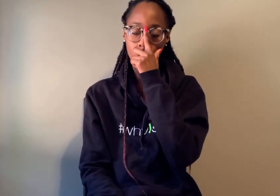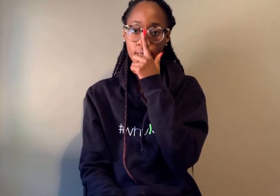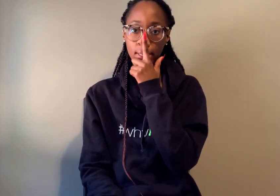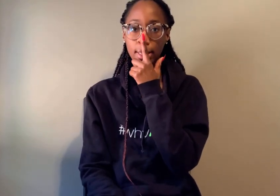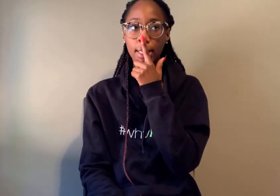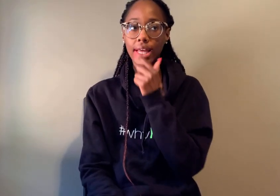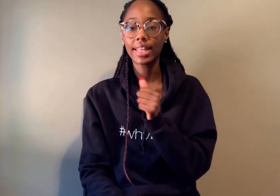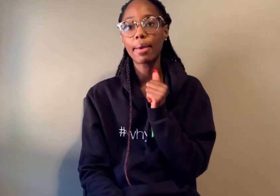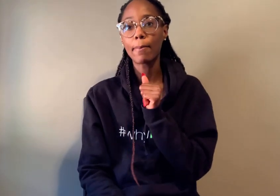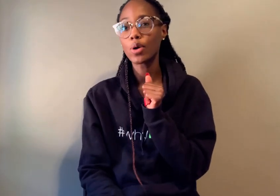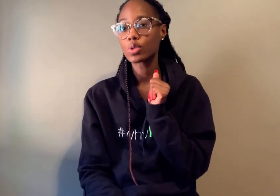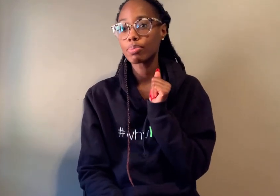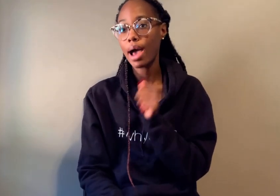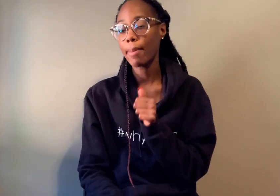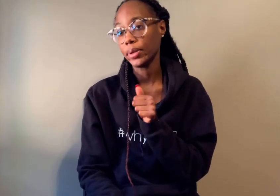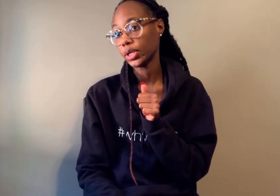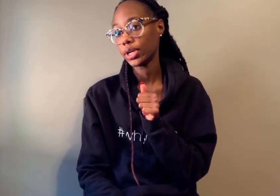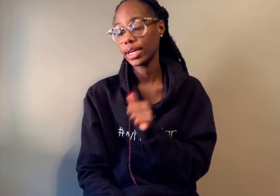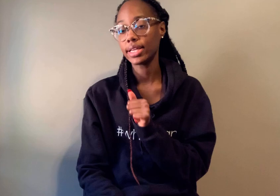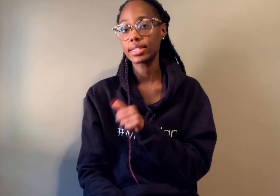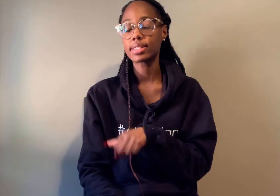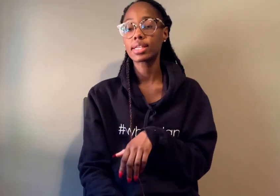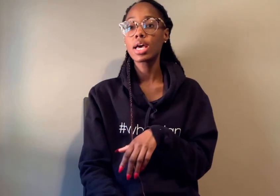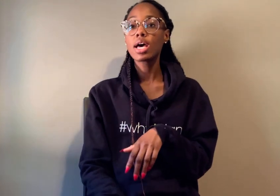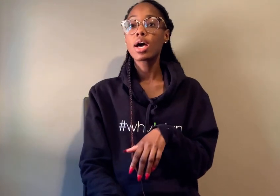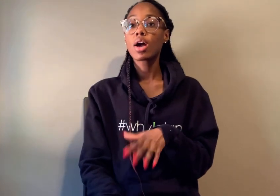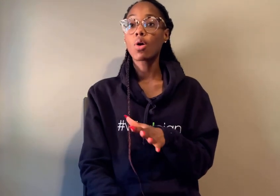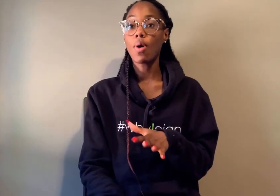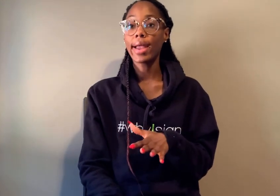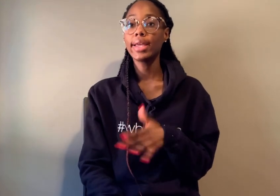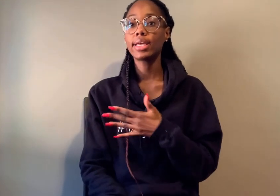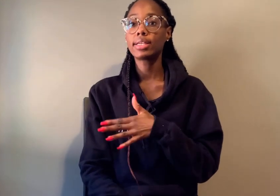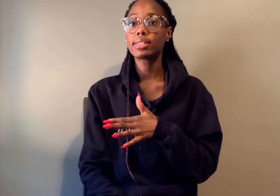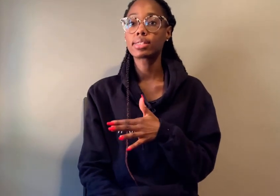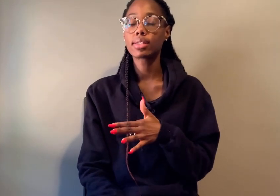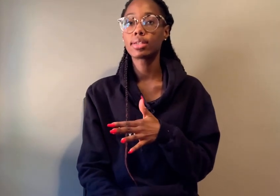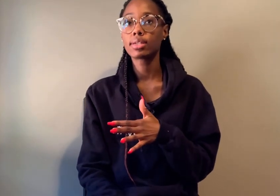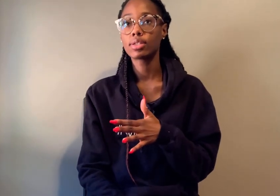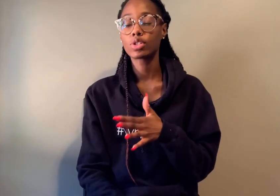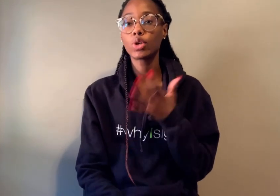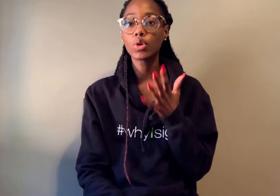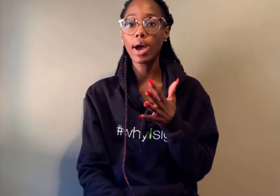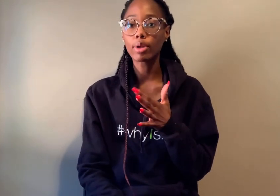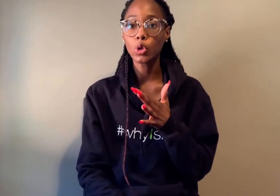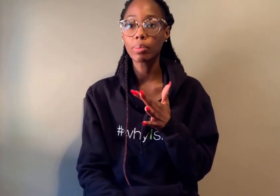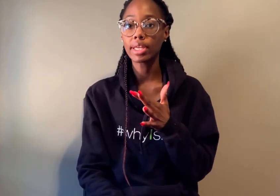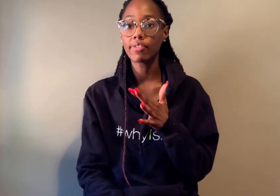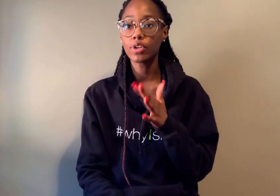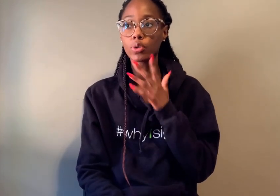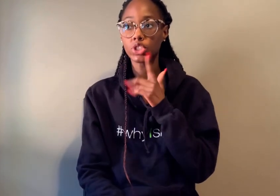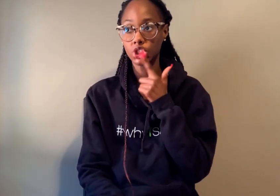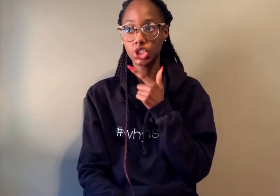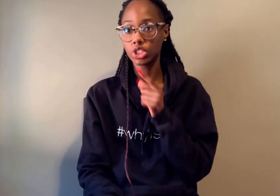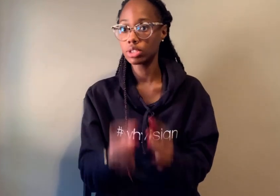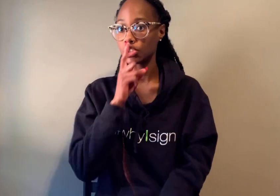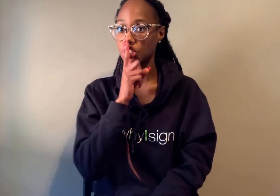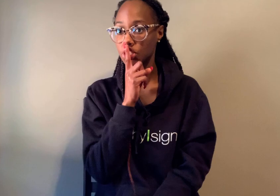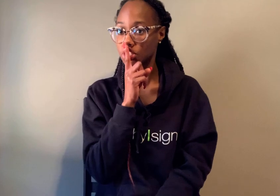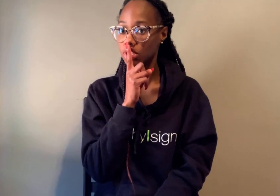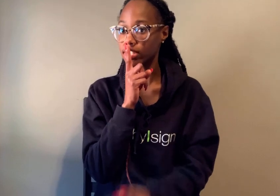one I think most popular is quiet is, so you know how normally if you're doing shh, this is